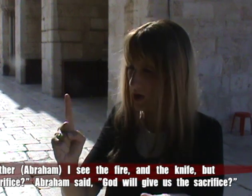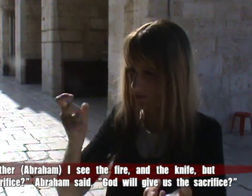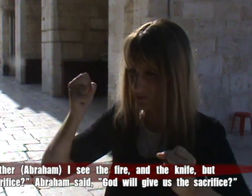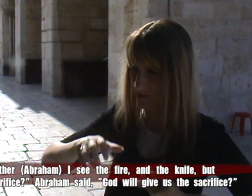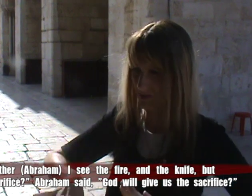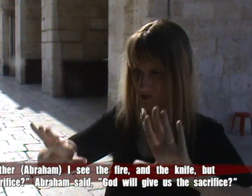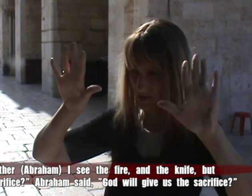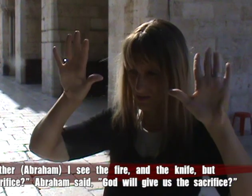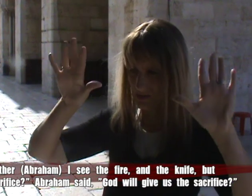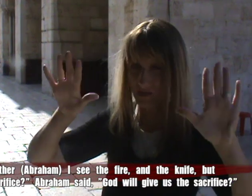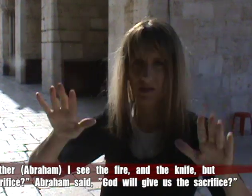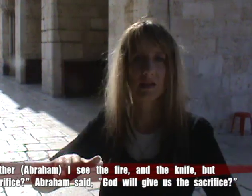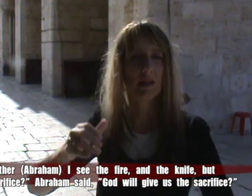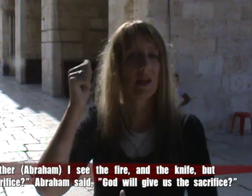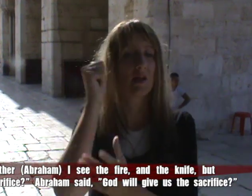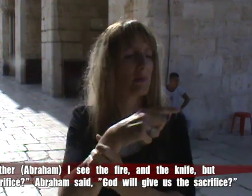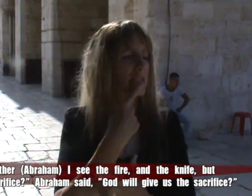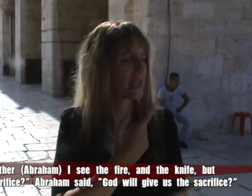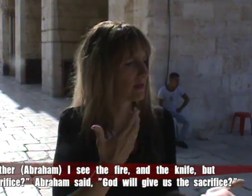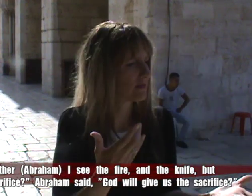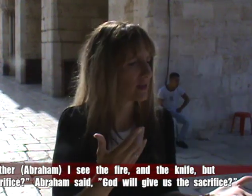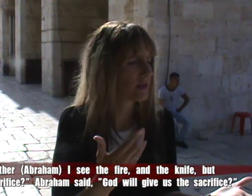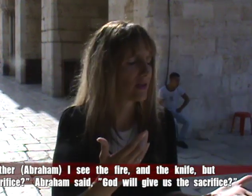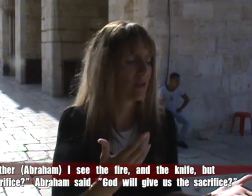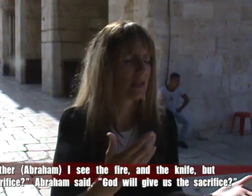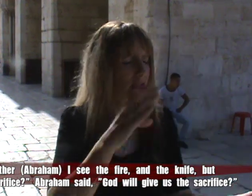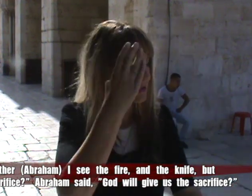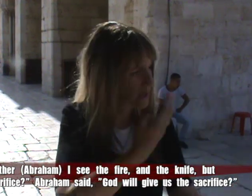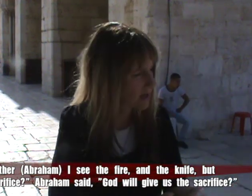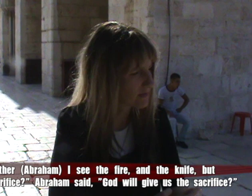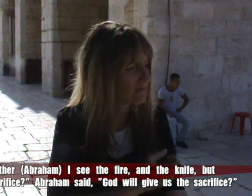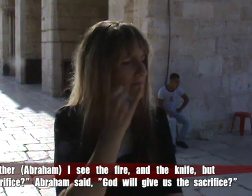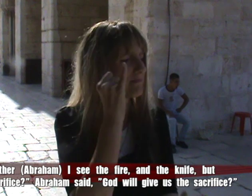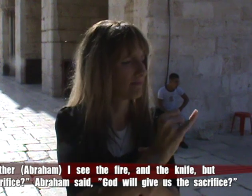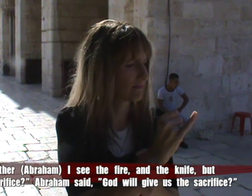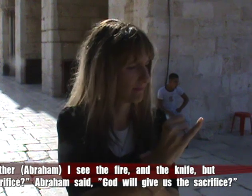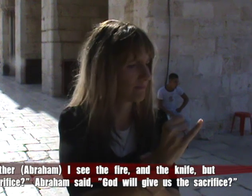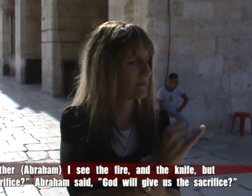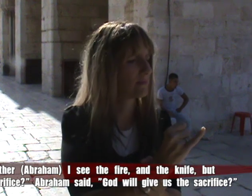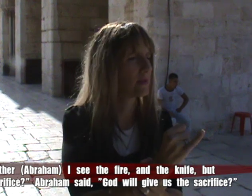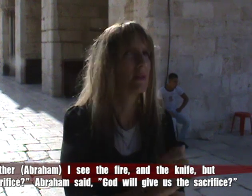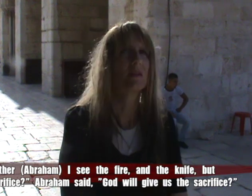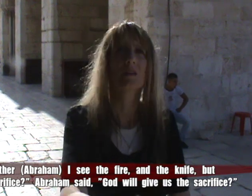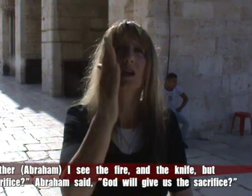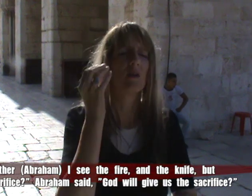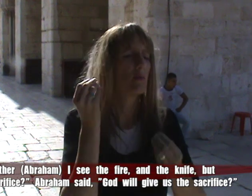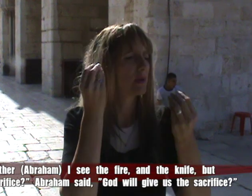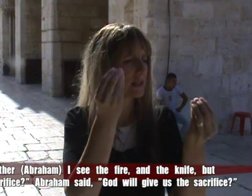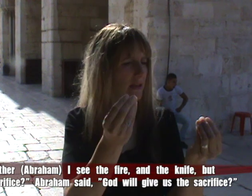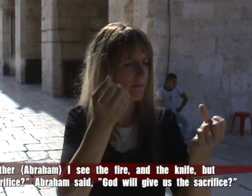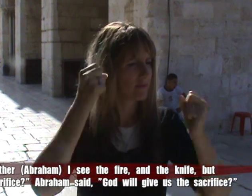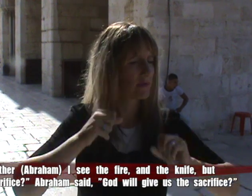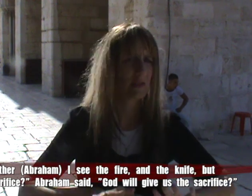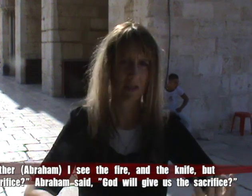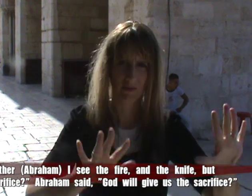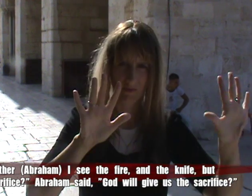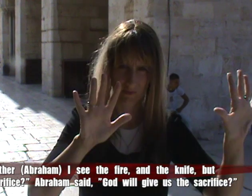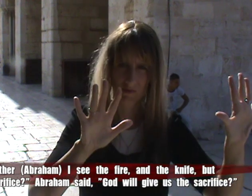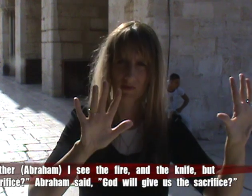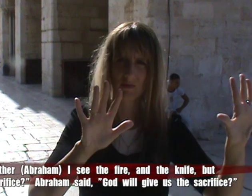where's the sacrifice?" And Abraham said, "Son, Isaac, God will provide a sacrifice."